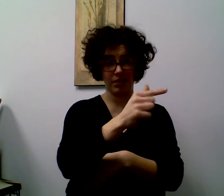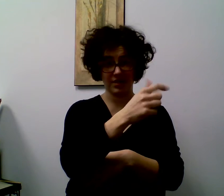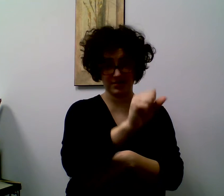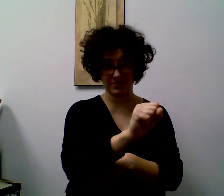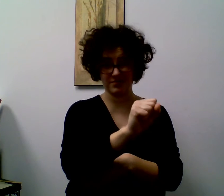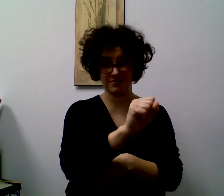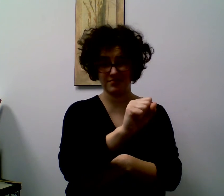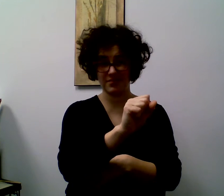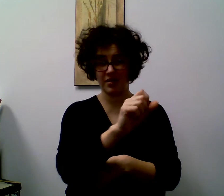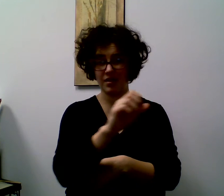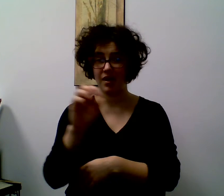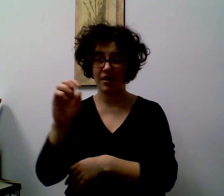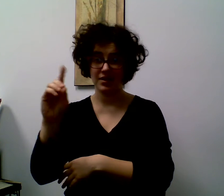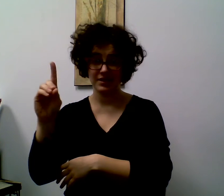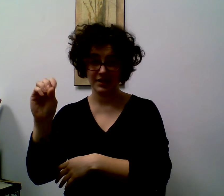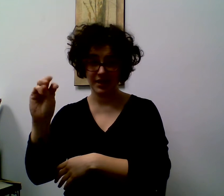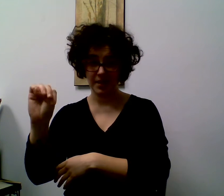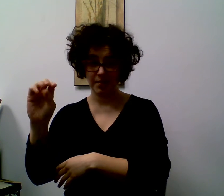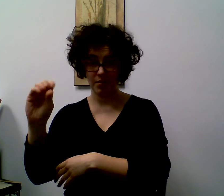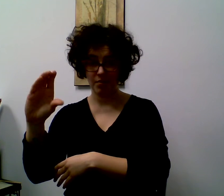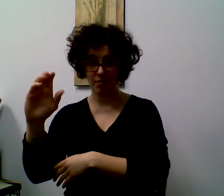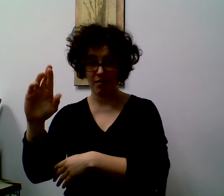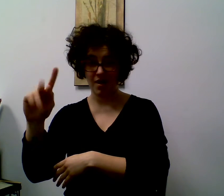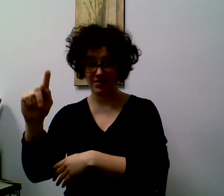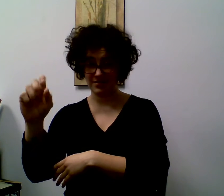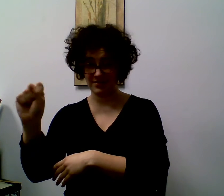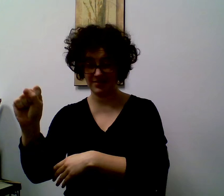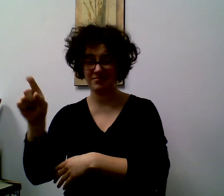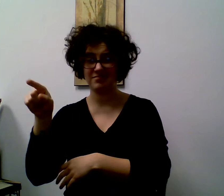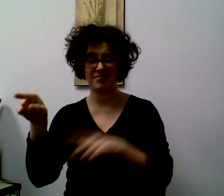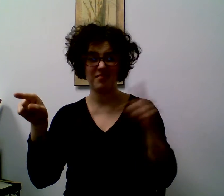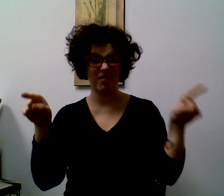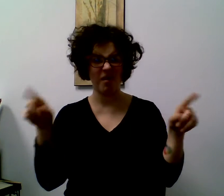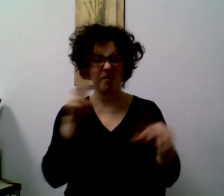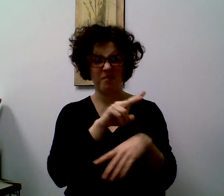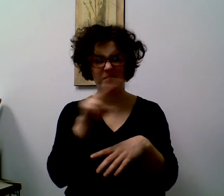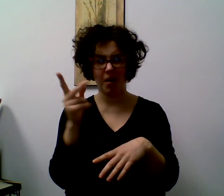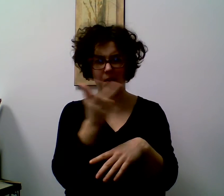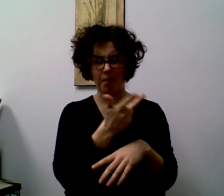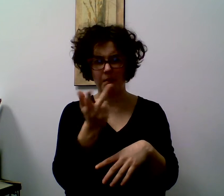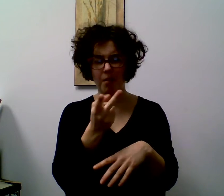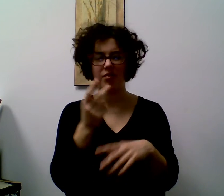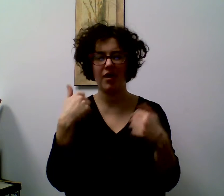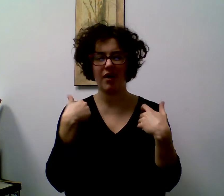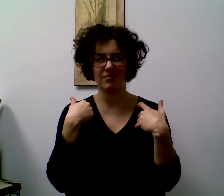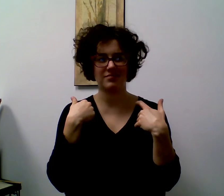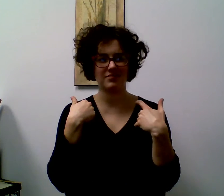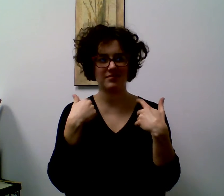Southern lawmakers united around various issues. But now slavery became a dividing factor that could not be